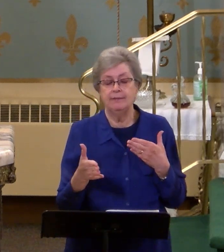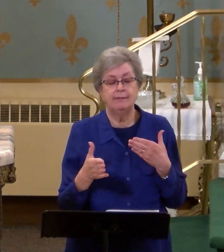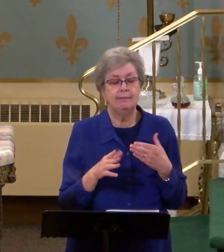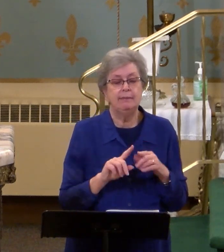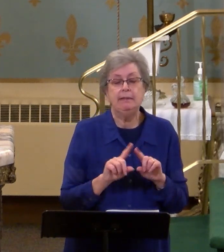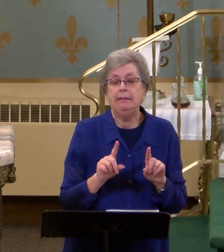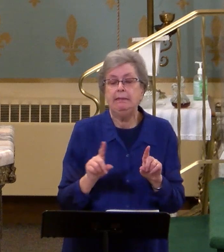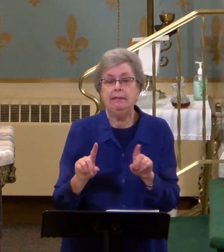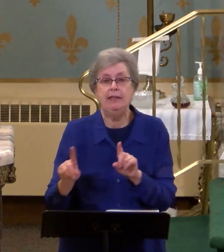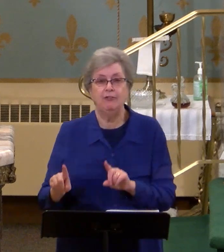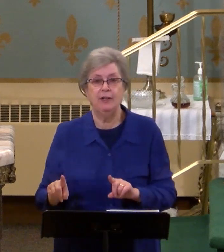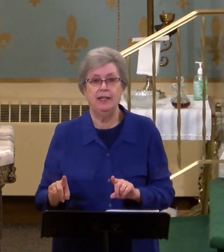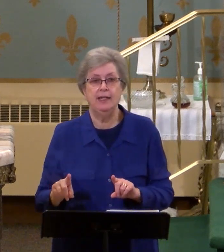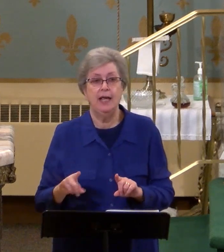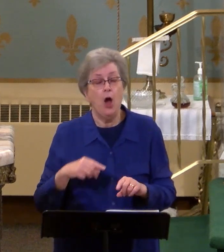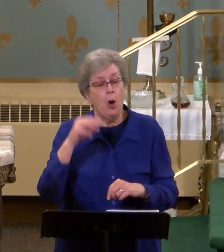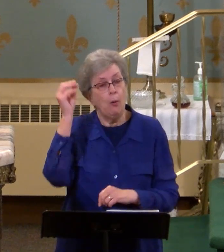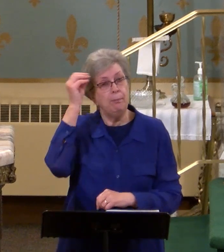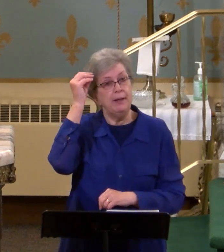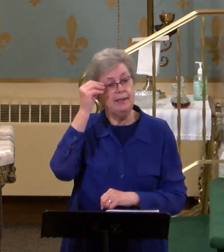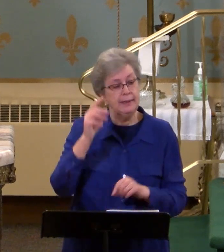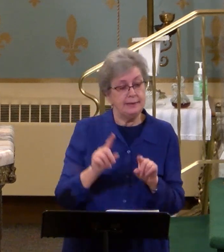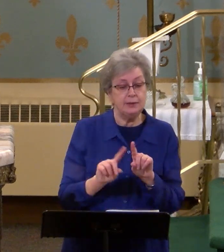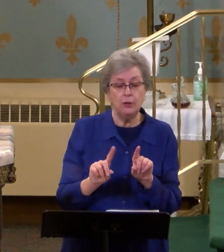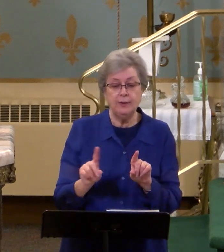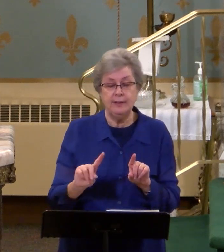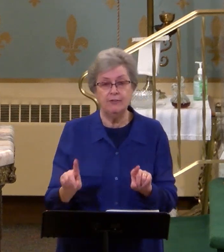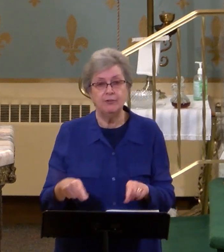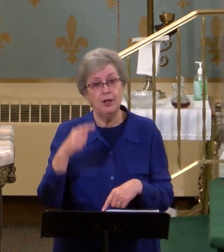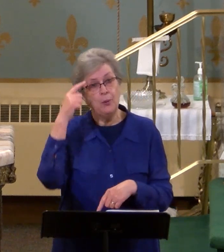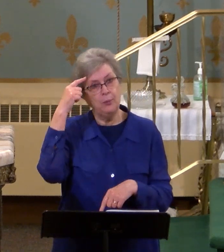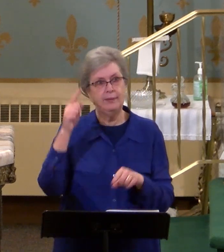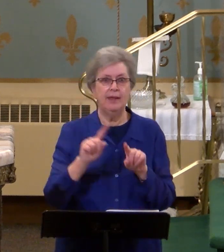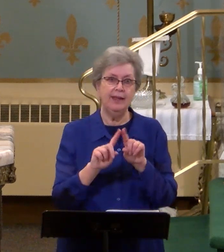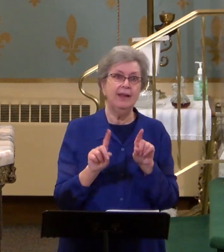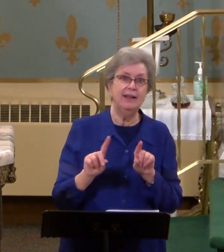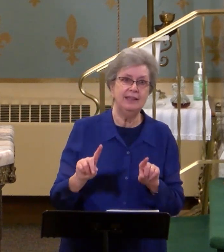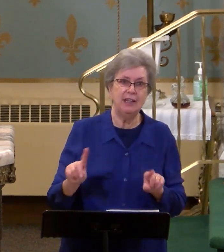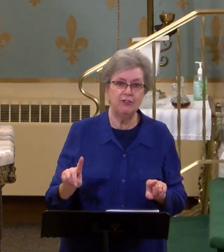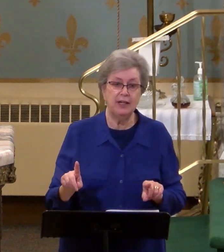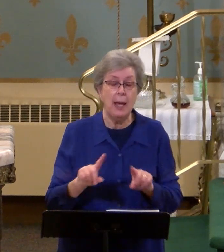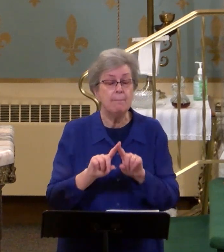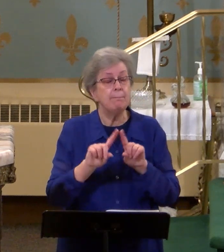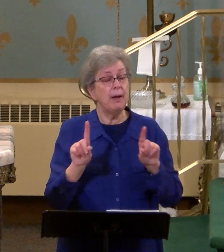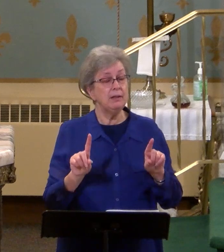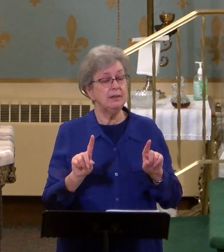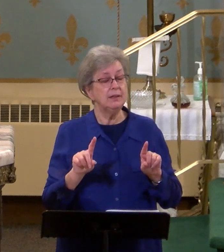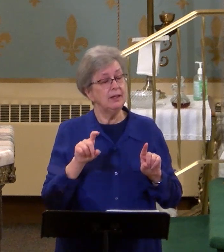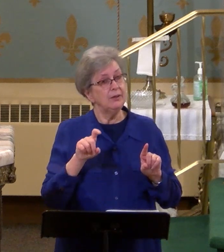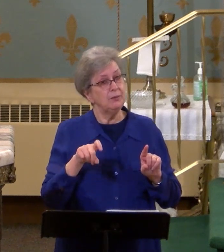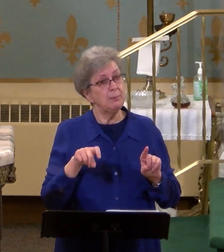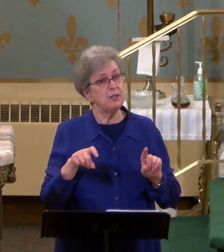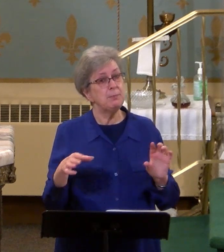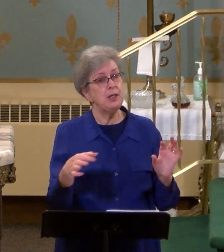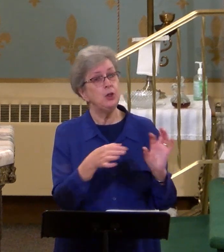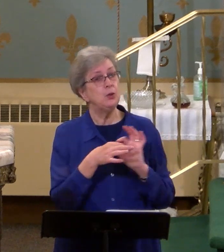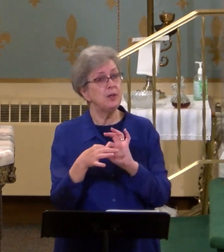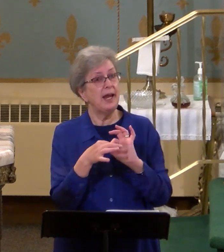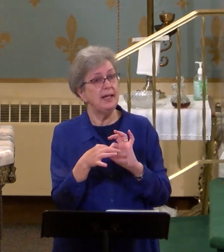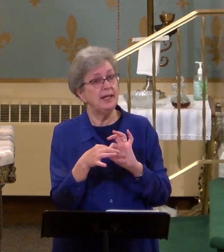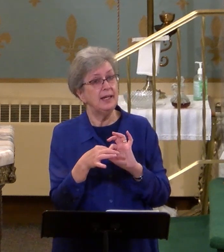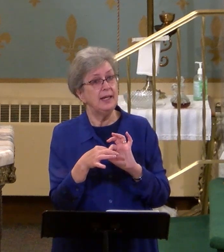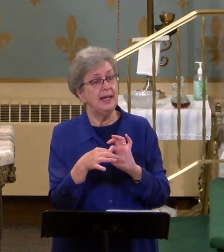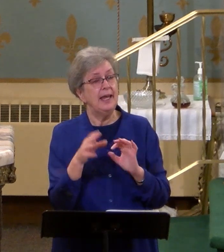have different opinions and think about things differently, but we must be united in the love